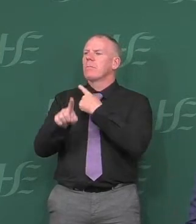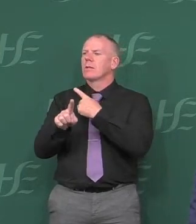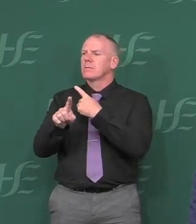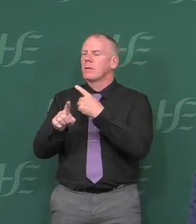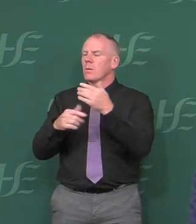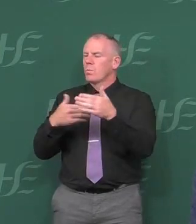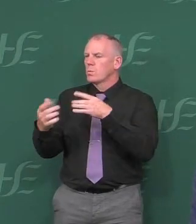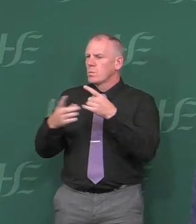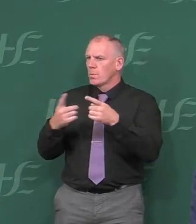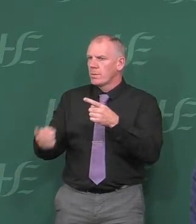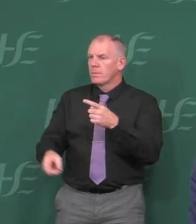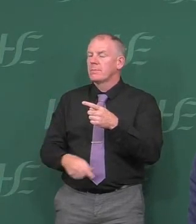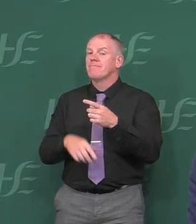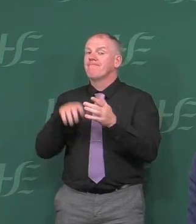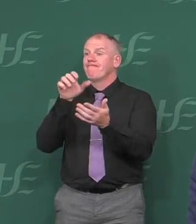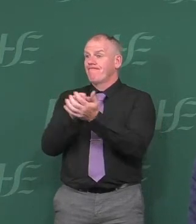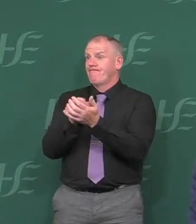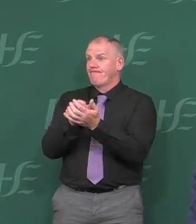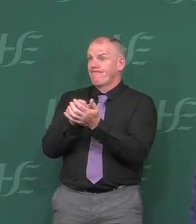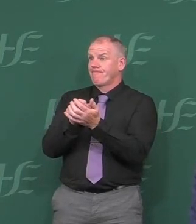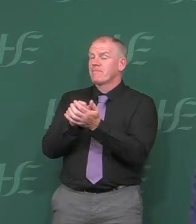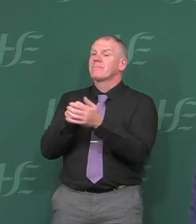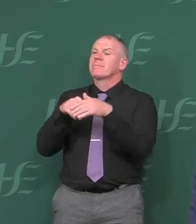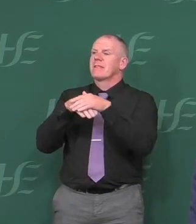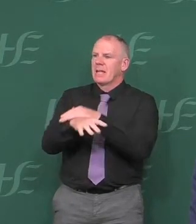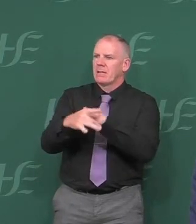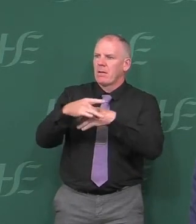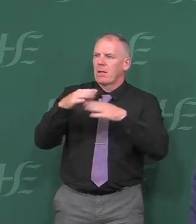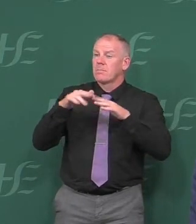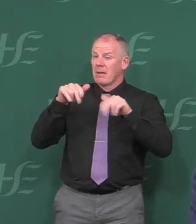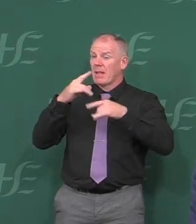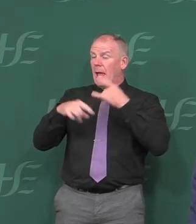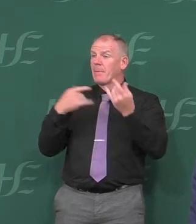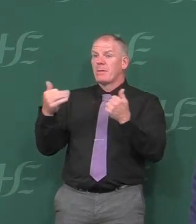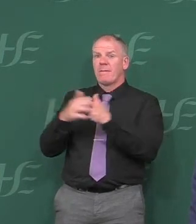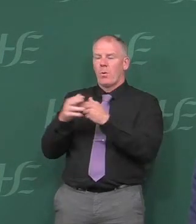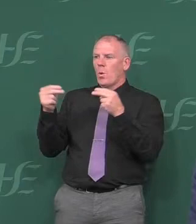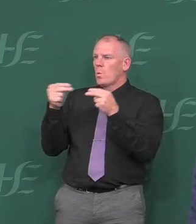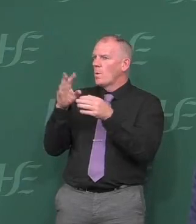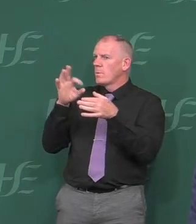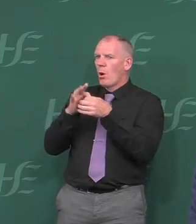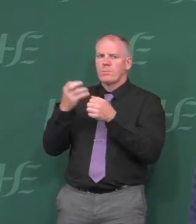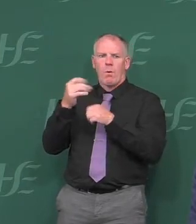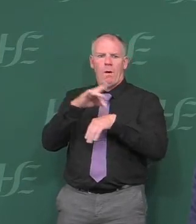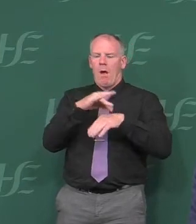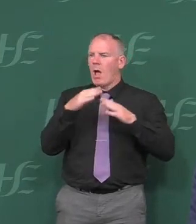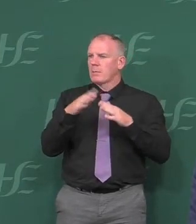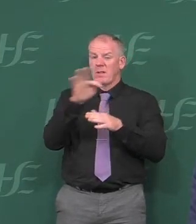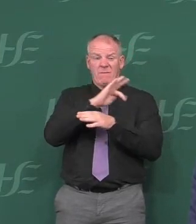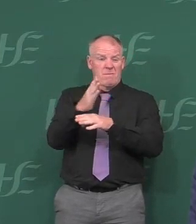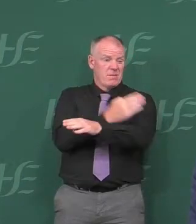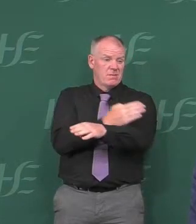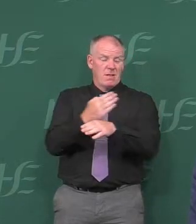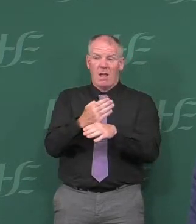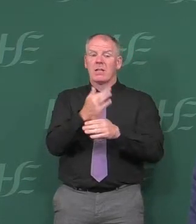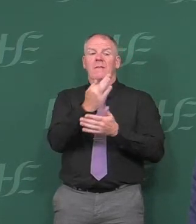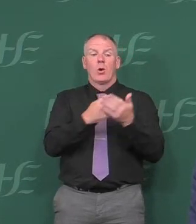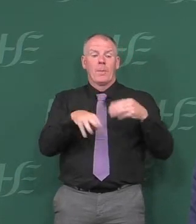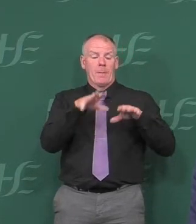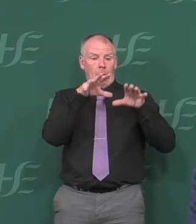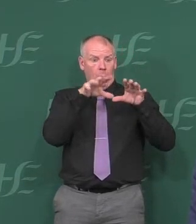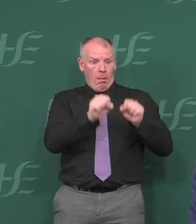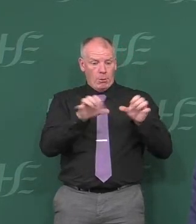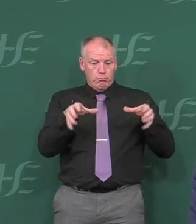or elsewhere, and they're picked up that way. And we've seen that happen in nursing homes, in hospitals, right from the start, where a number of people are picked